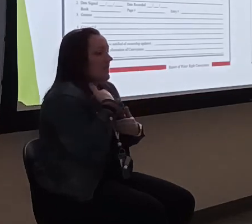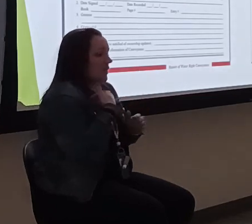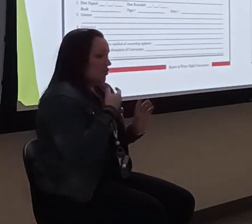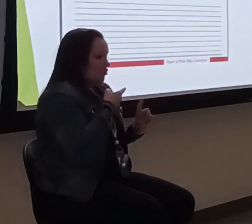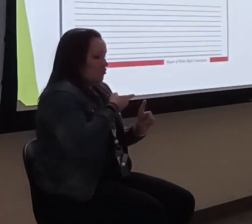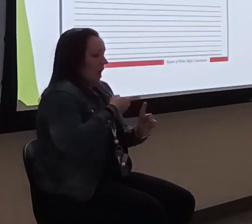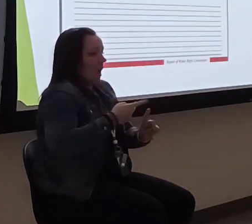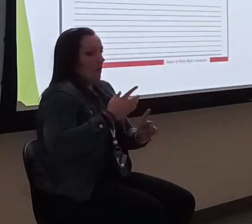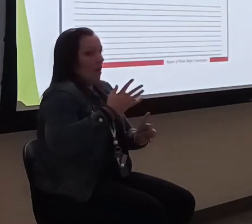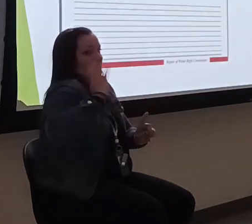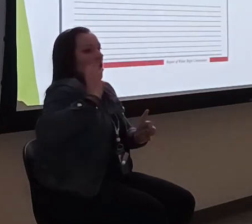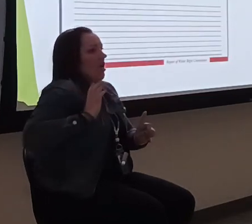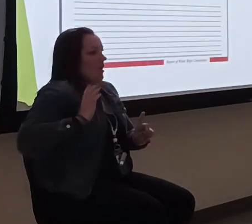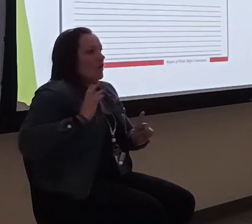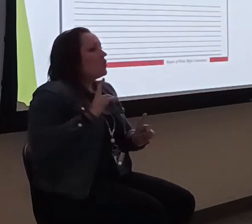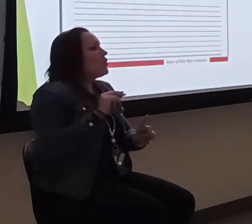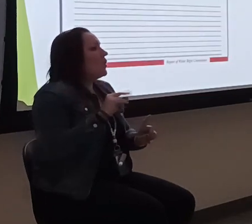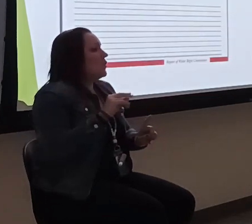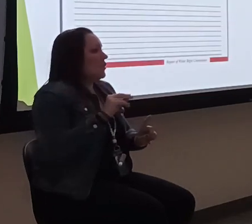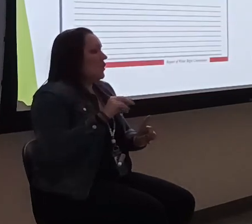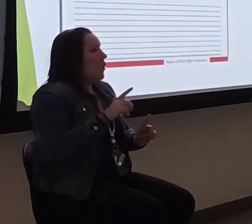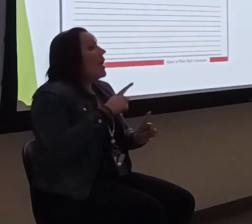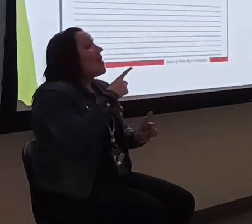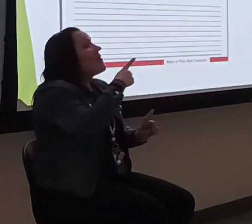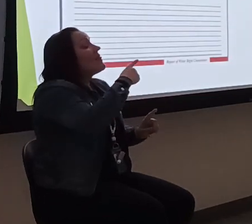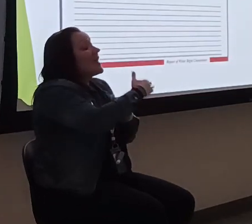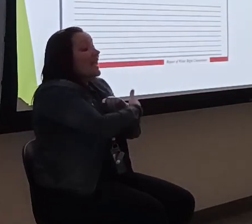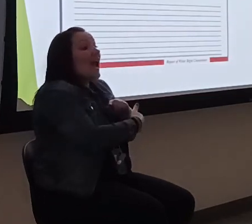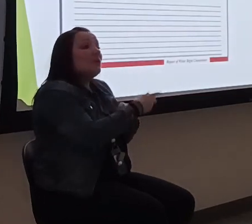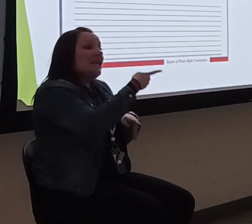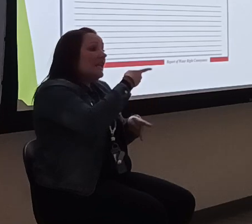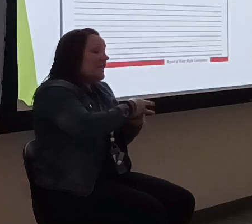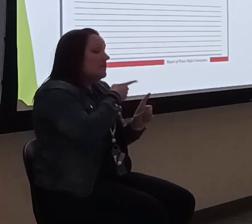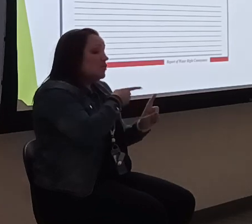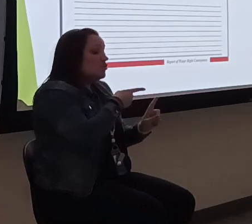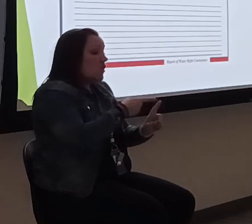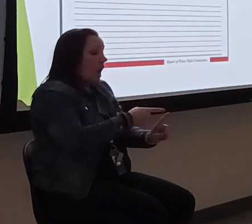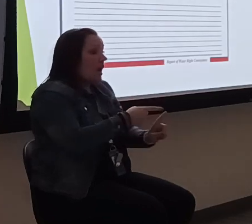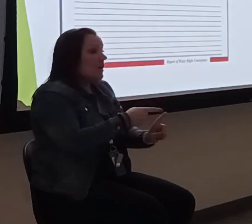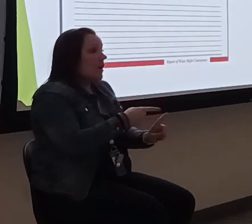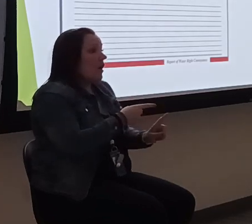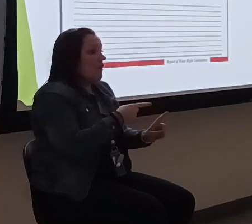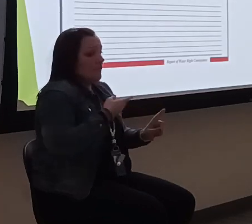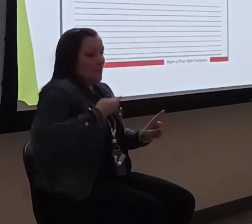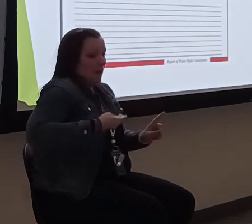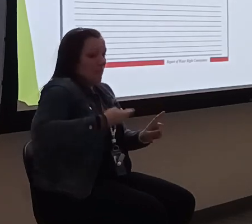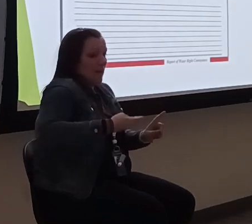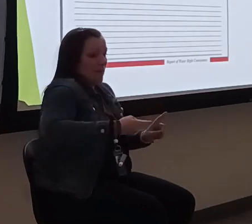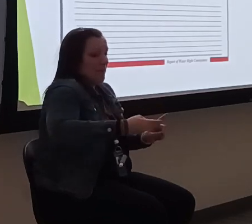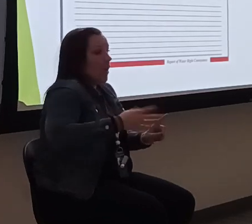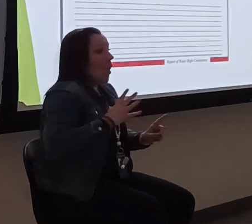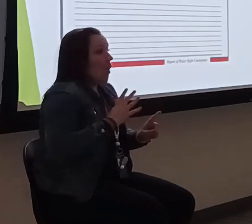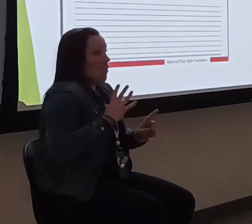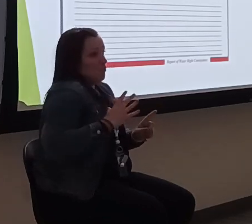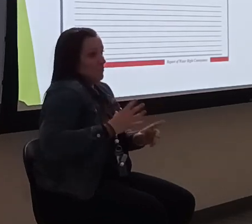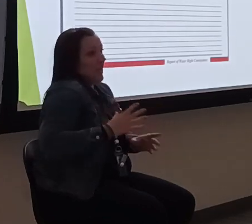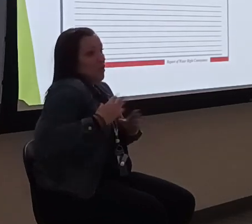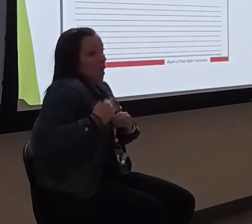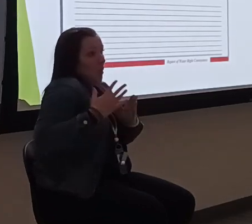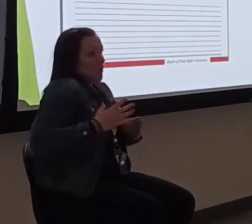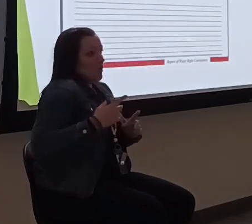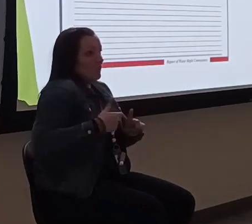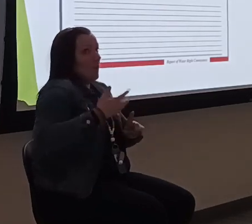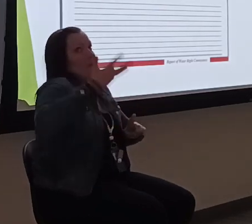using the portion form. Each of these forms are asking you to summarize each of